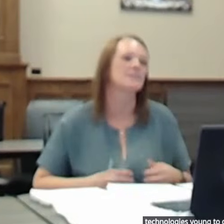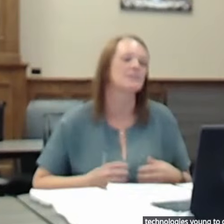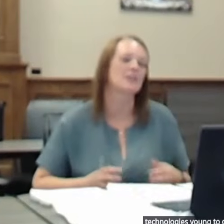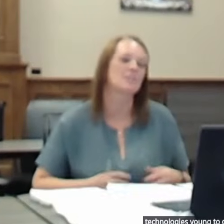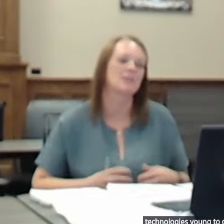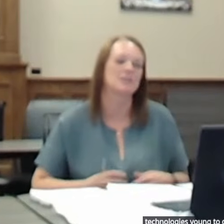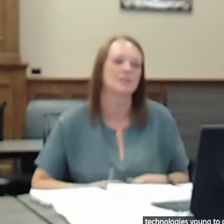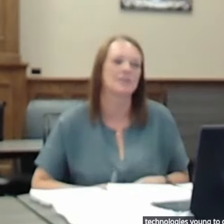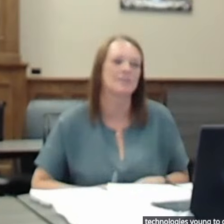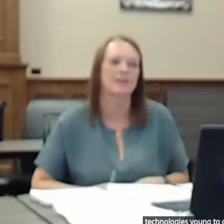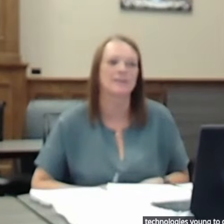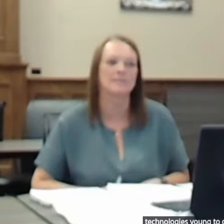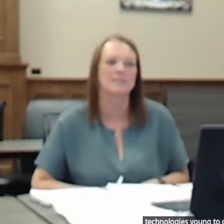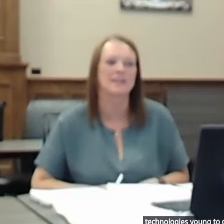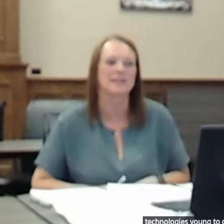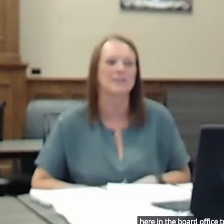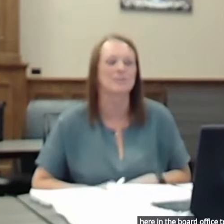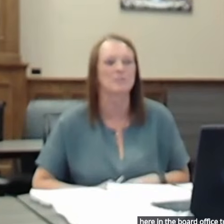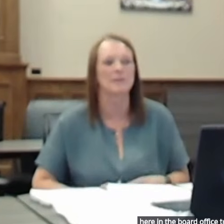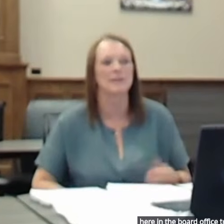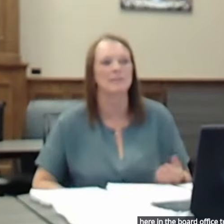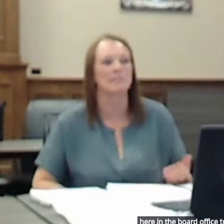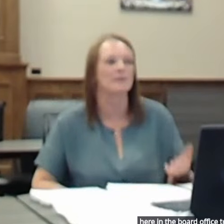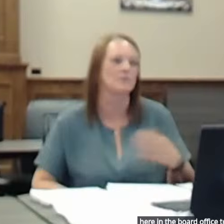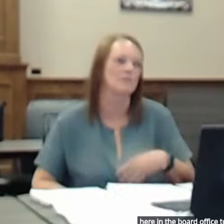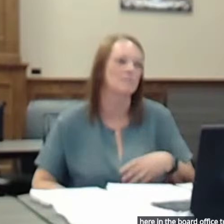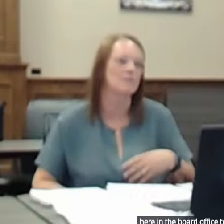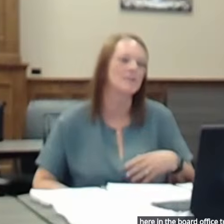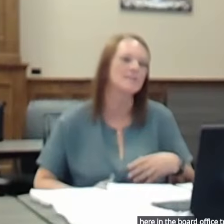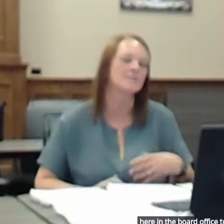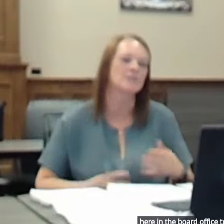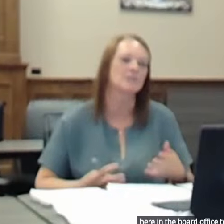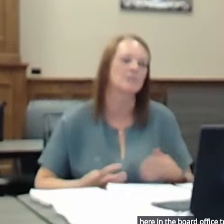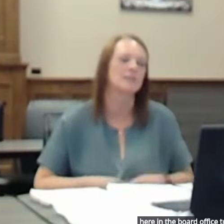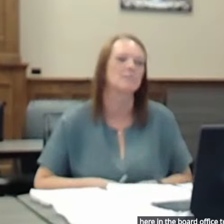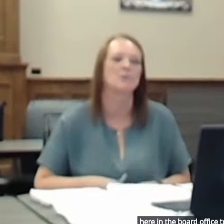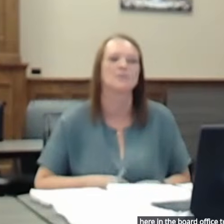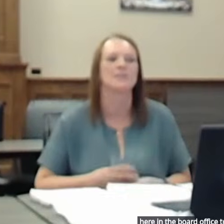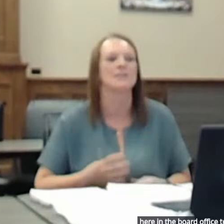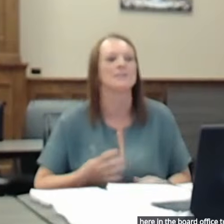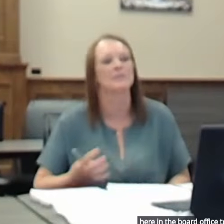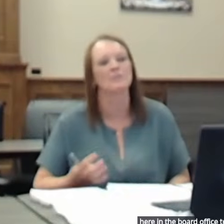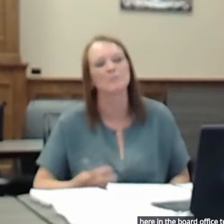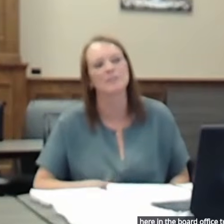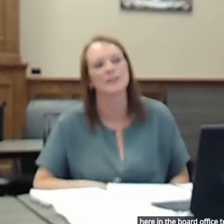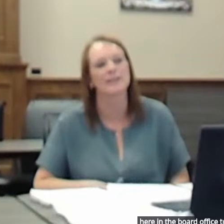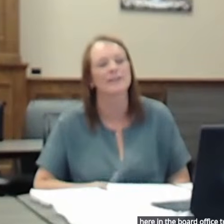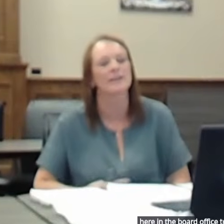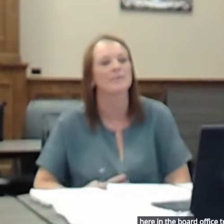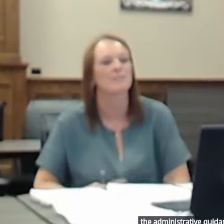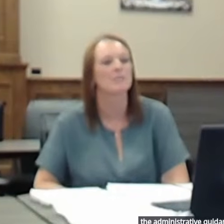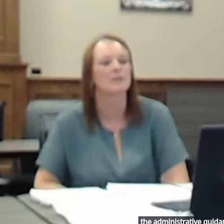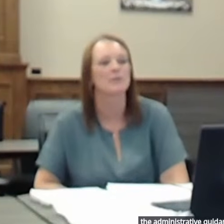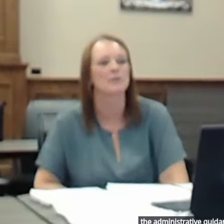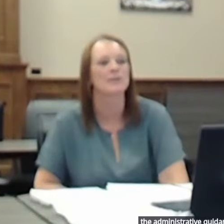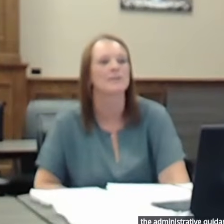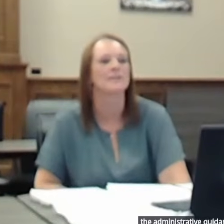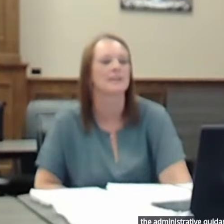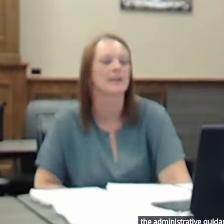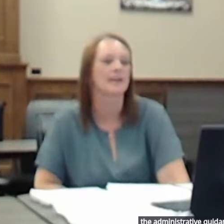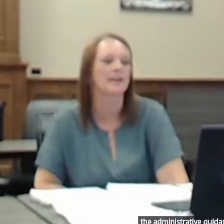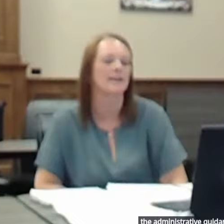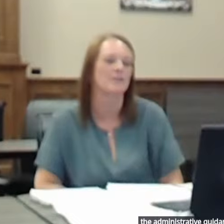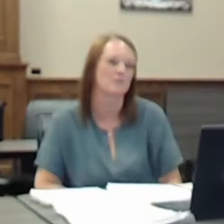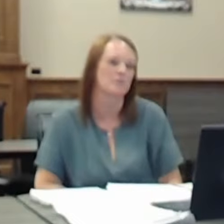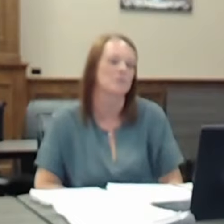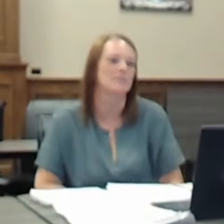to assist with the administrative items that would be best suited to us, which could be posted on the website, public